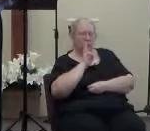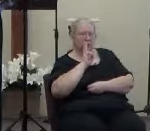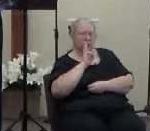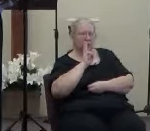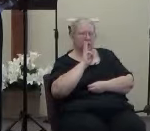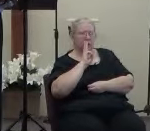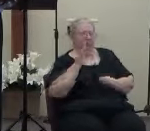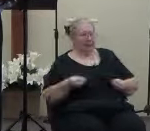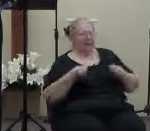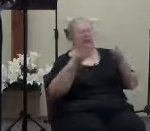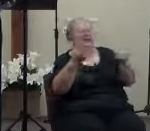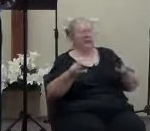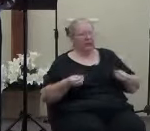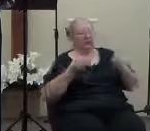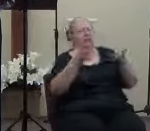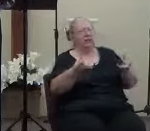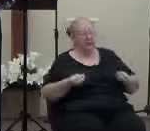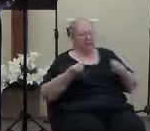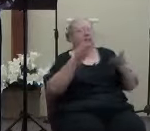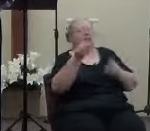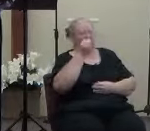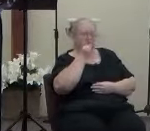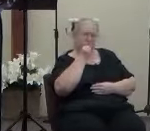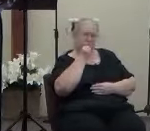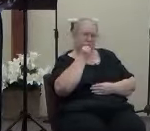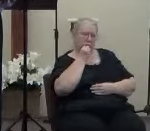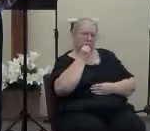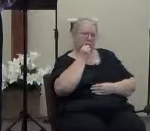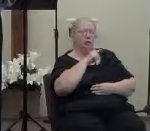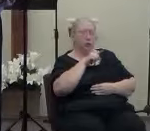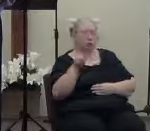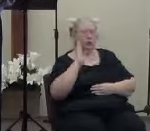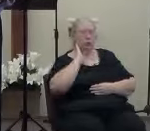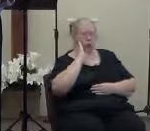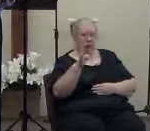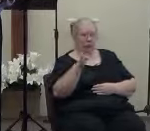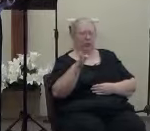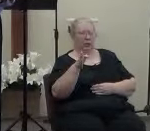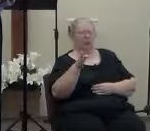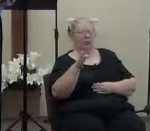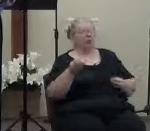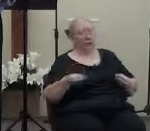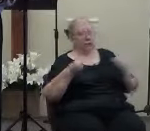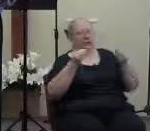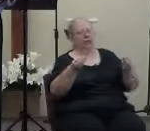And that's what you're going to do. You're going to be a well-watered garden. You're going to produce fruit. You'll never be thirsty.